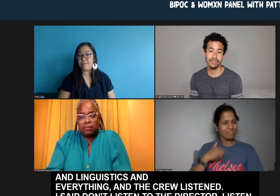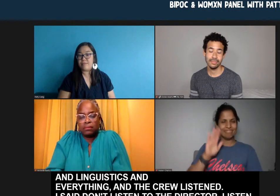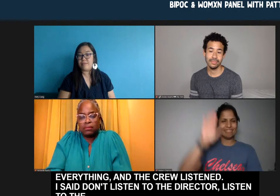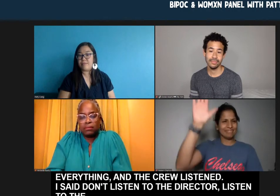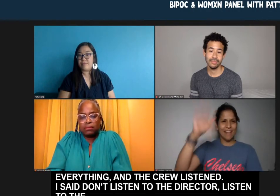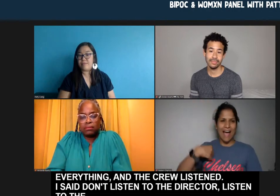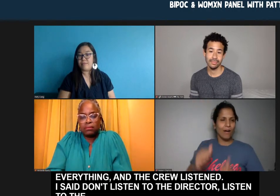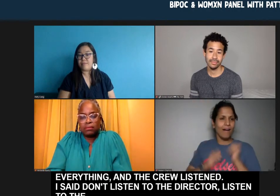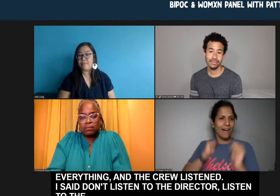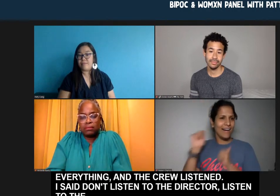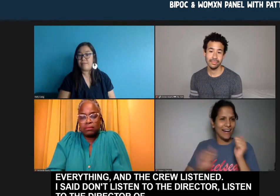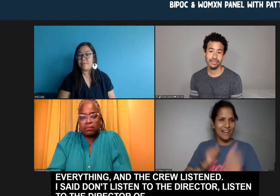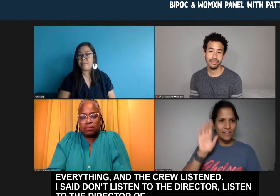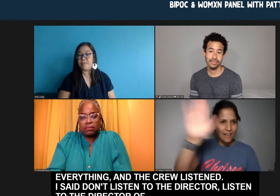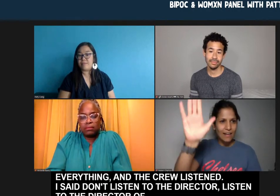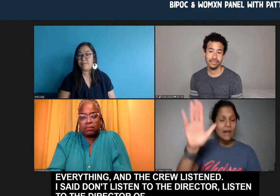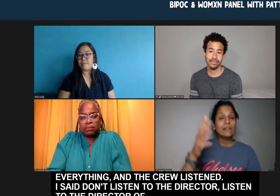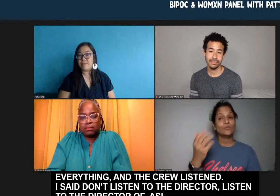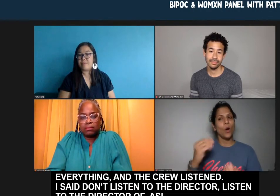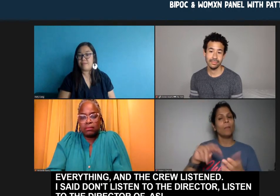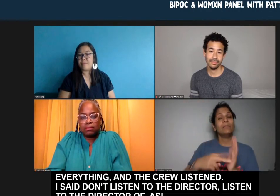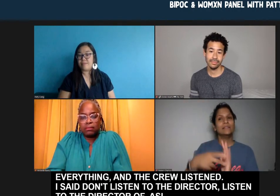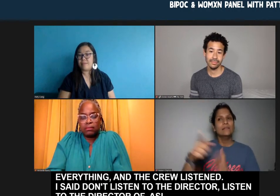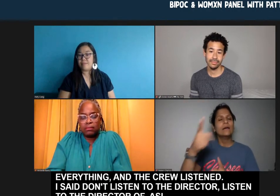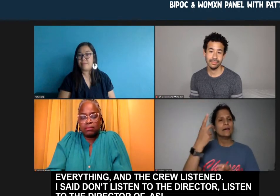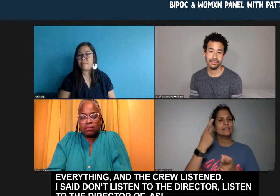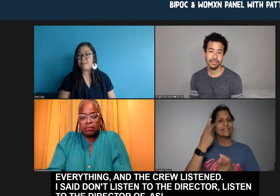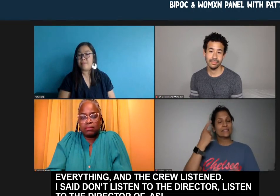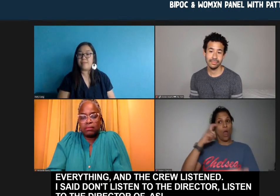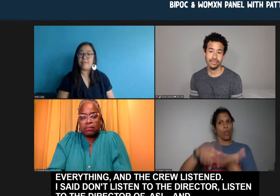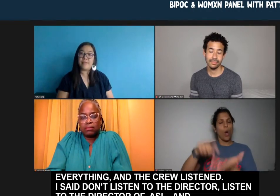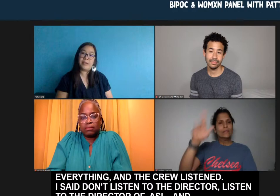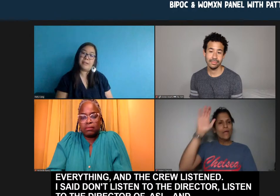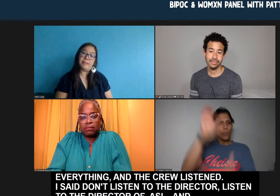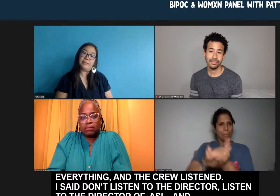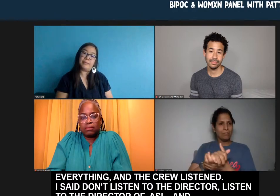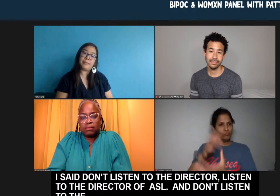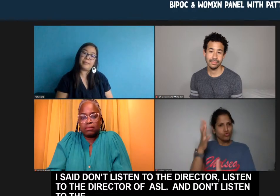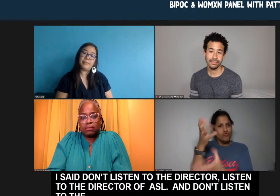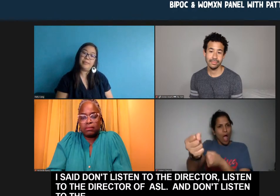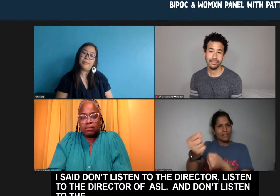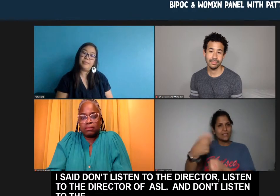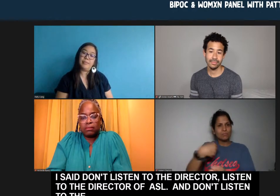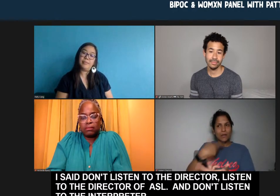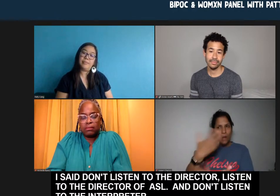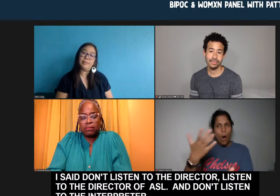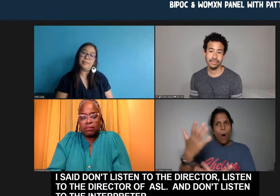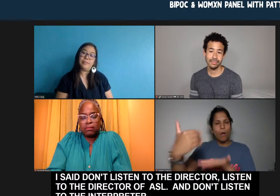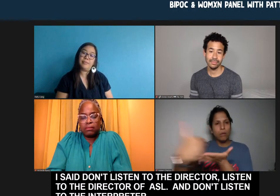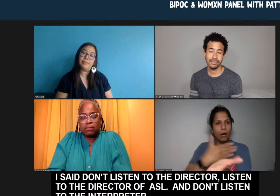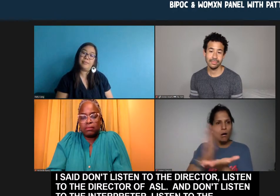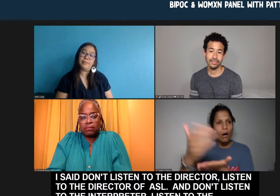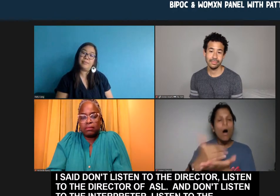the person, and also don't listen to the interpreter, listen to the Dazzle. And I noticed that